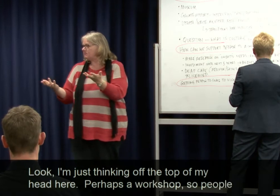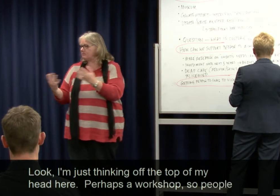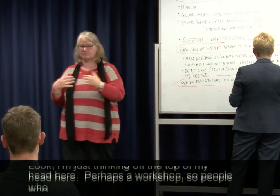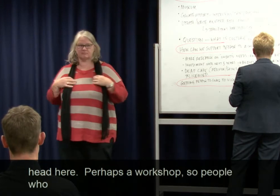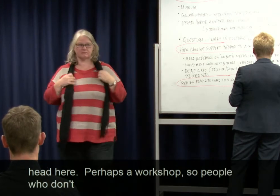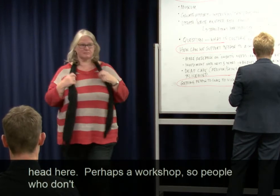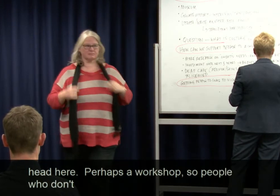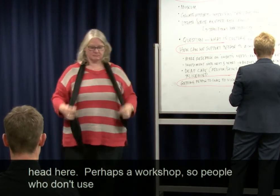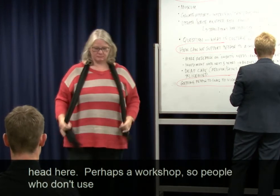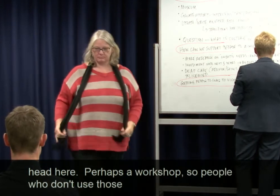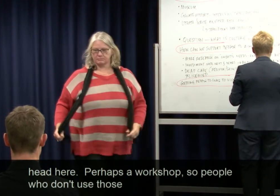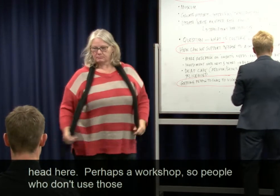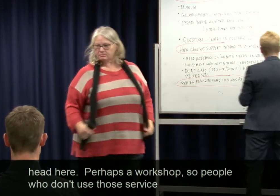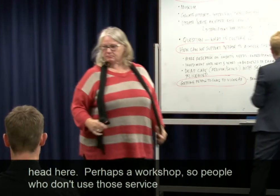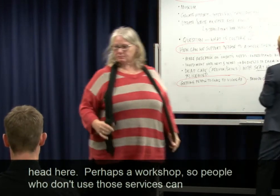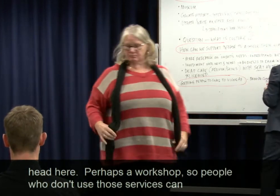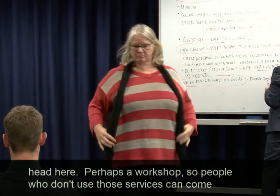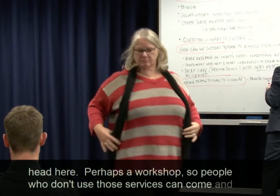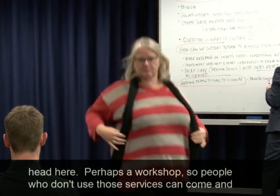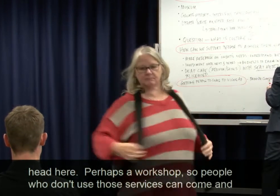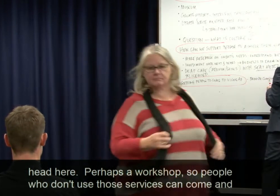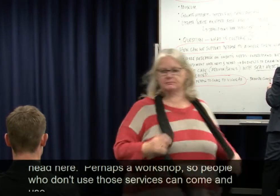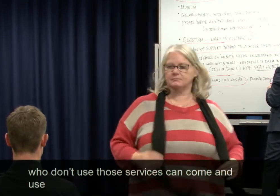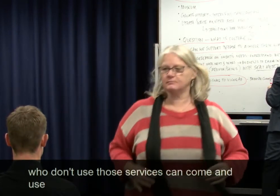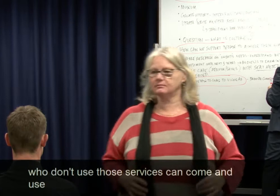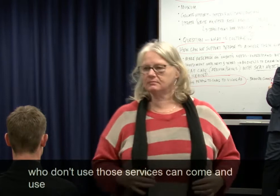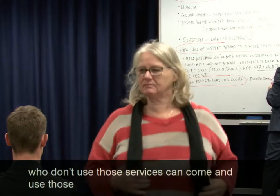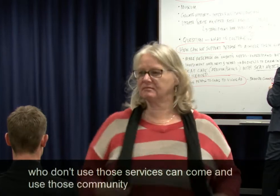and use those community classes.